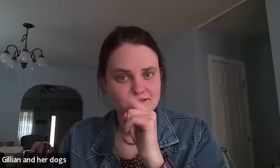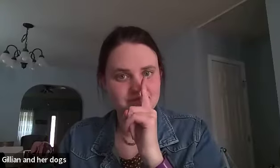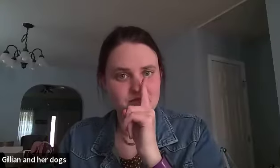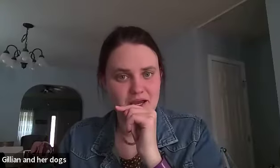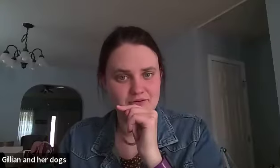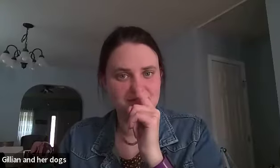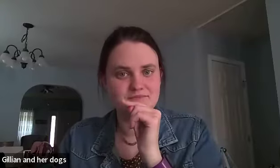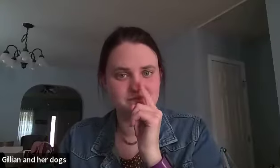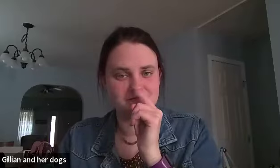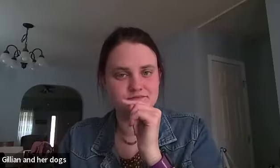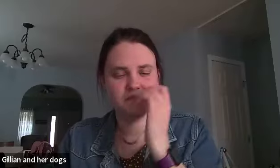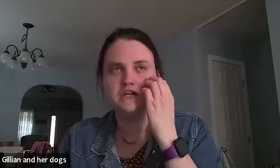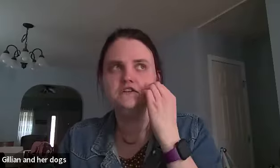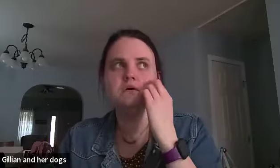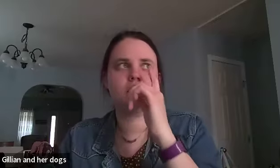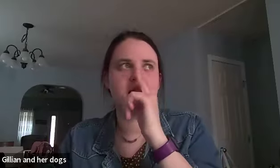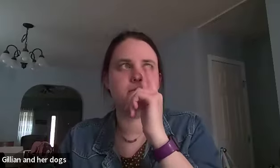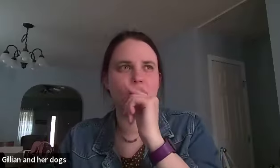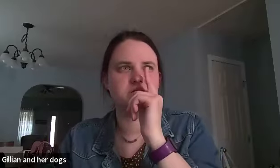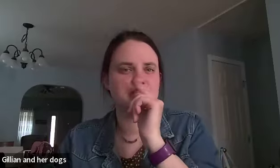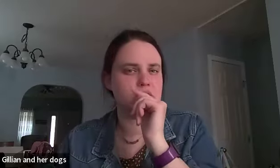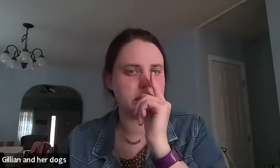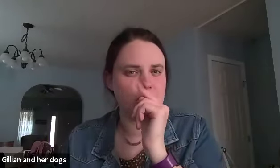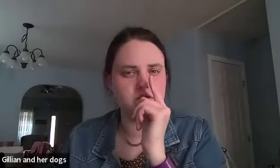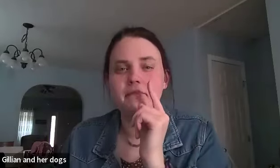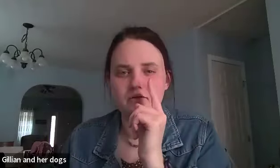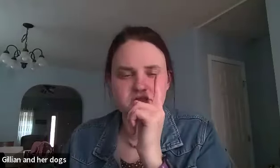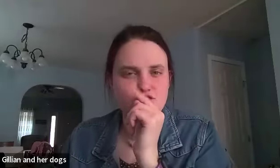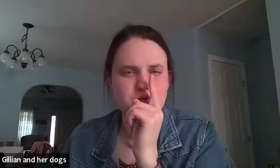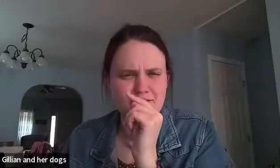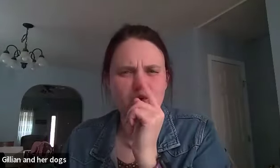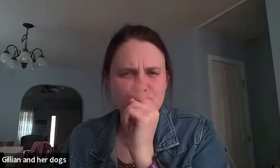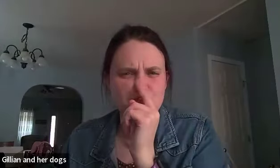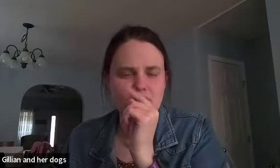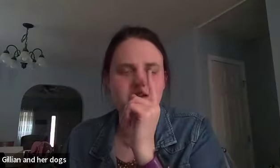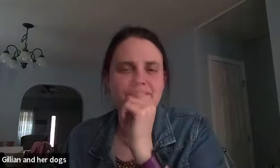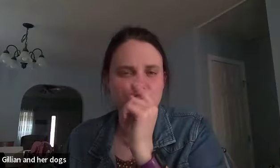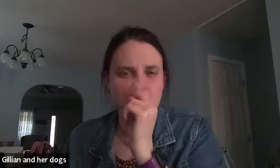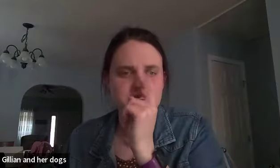rat, mouse. And you do want to kind of bounce this one a little, not bounce, do it once or at least twice,